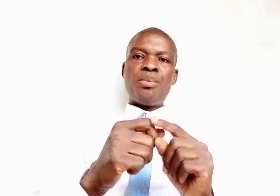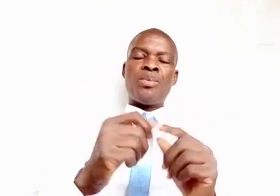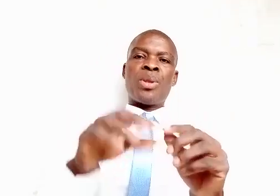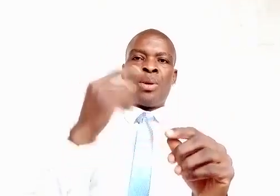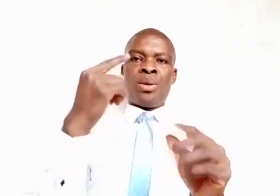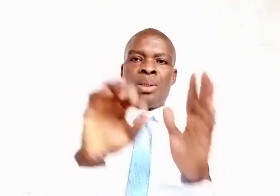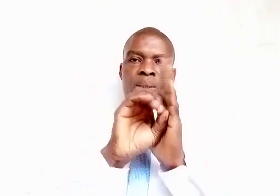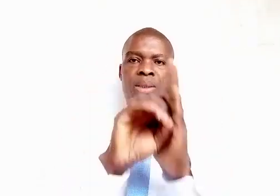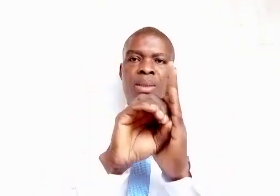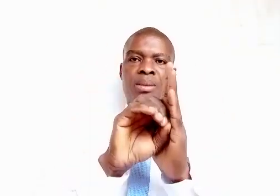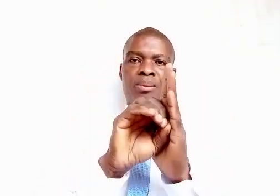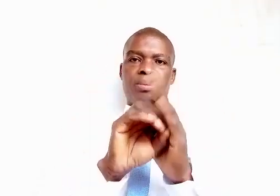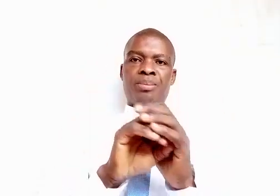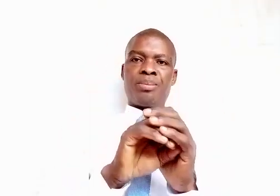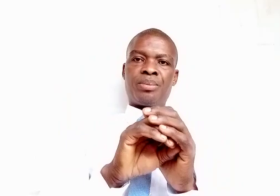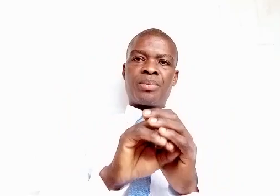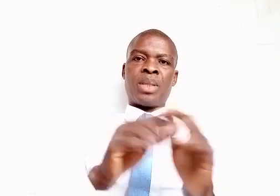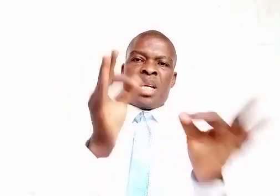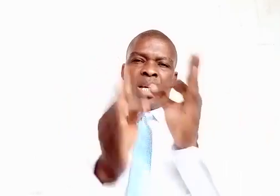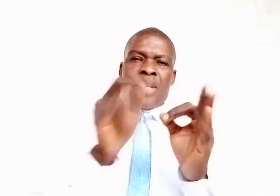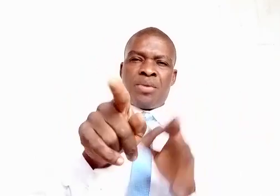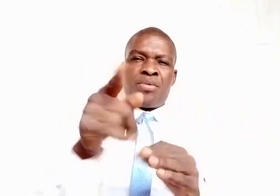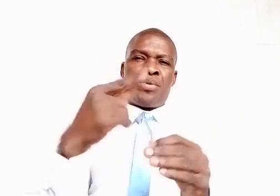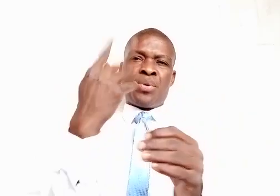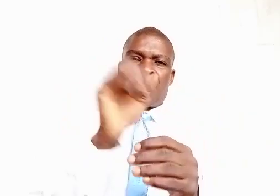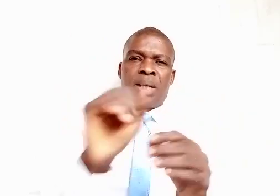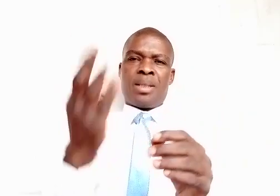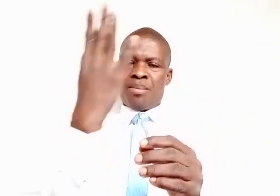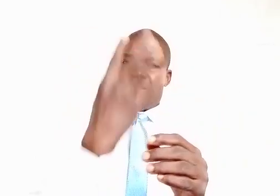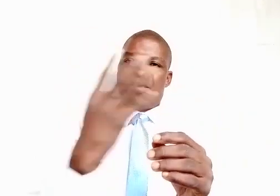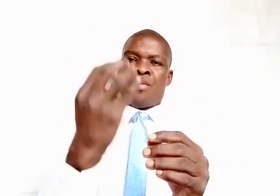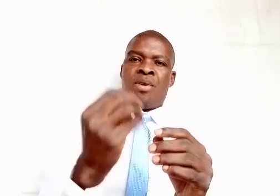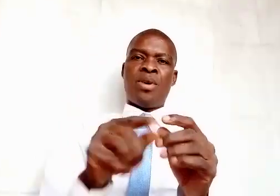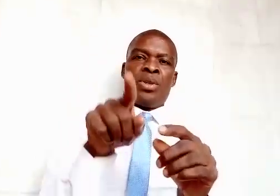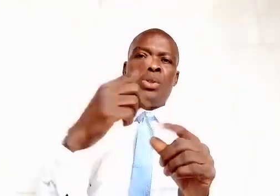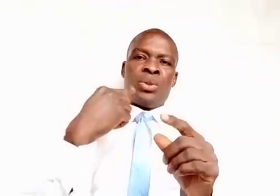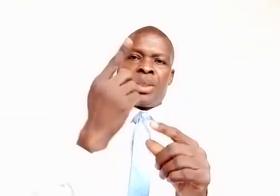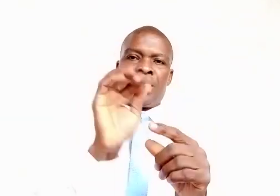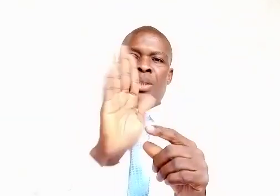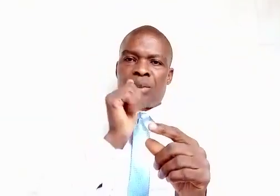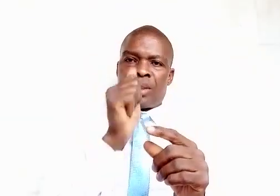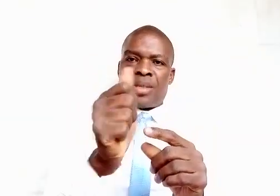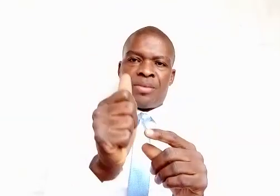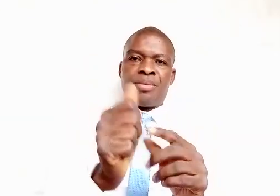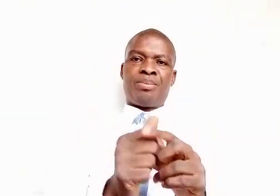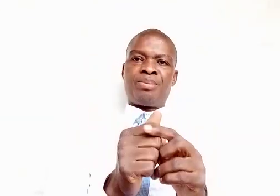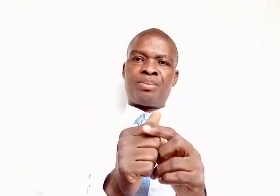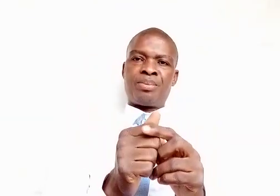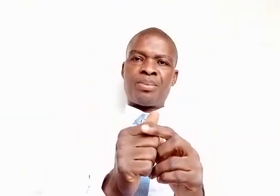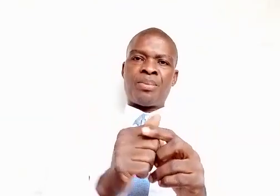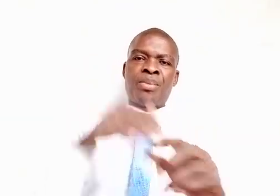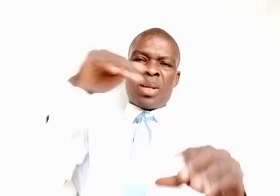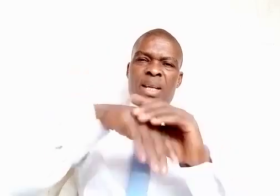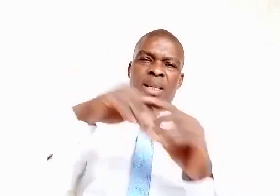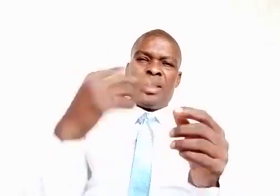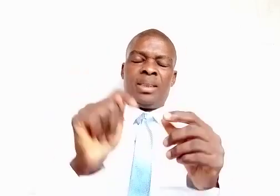Examples: if you look into a mirror, you will see yourself. In this sentence,